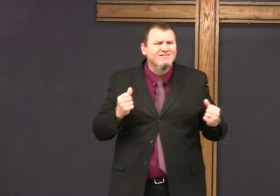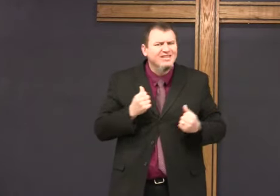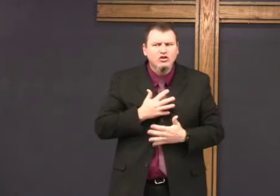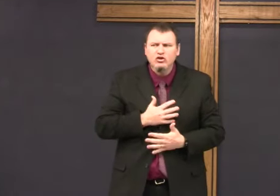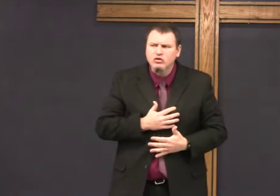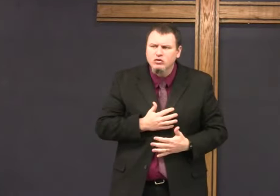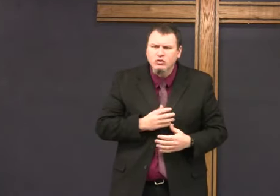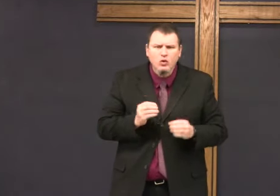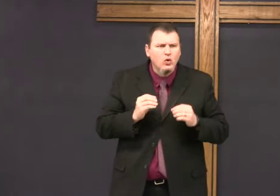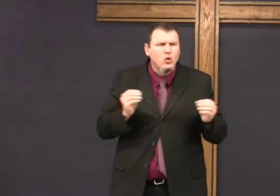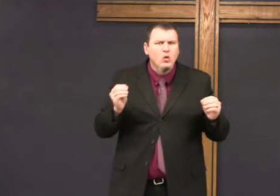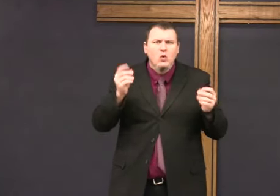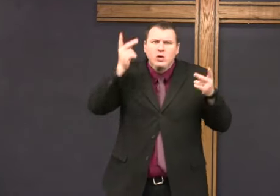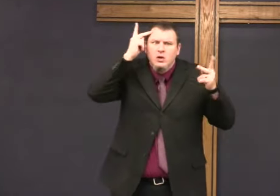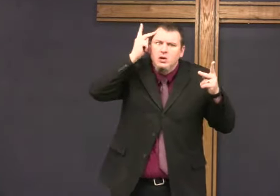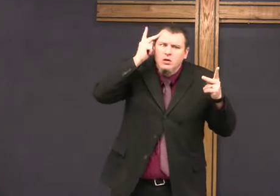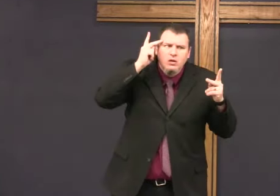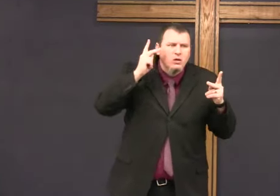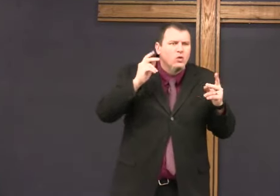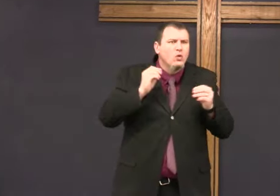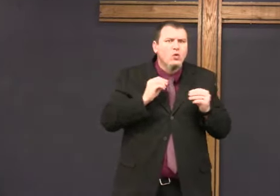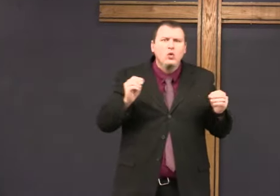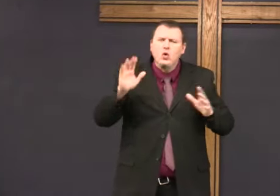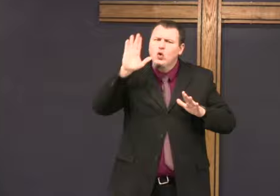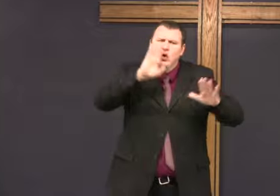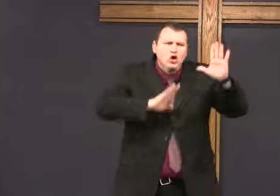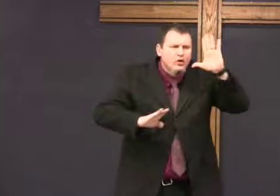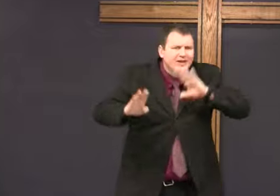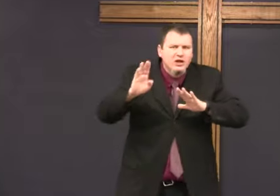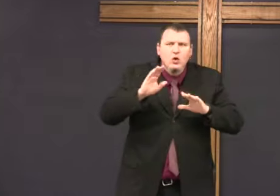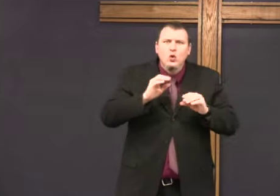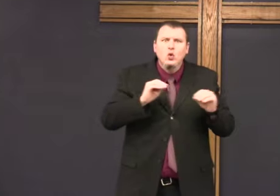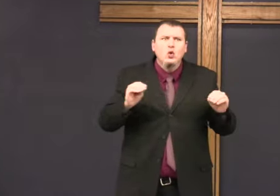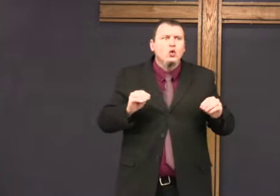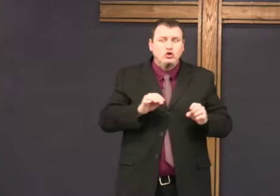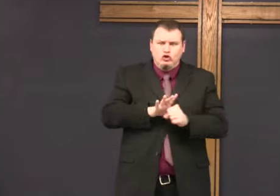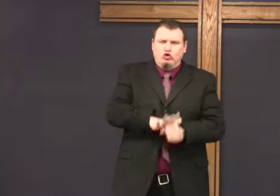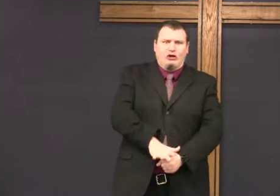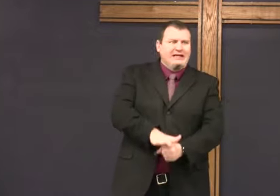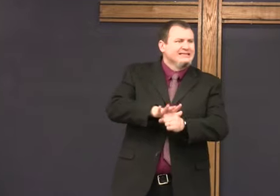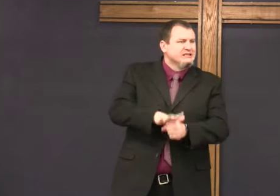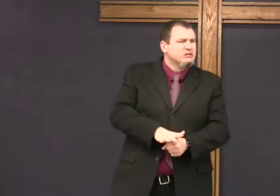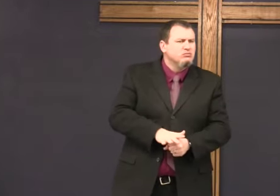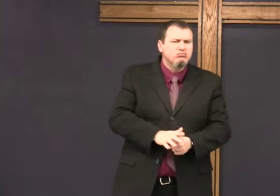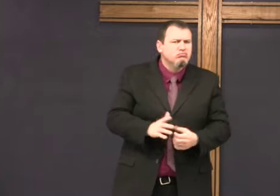working and stay busy here. There was no worry or stress